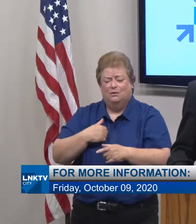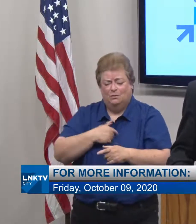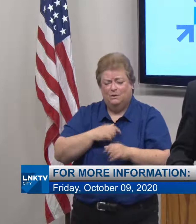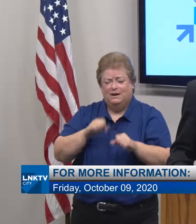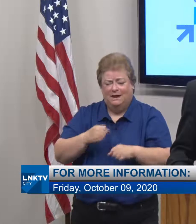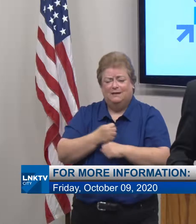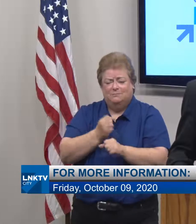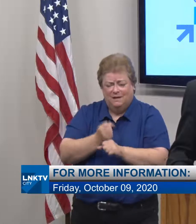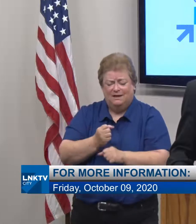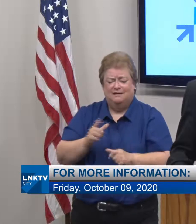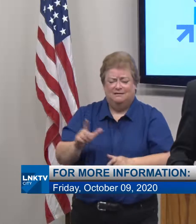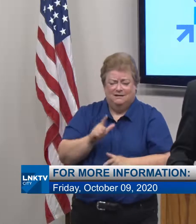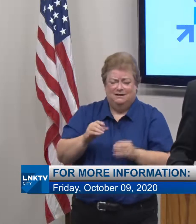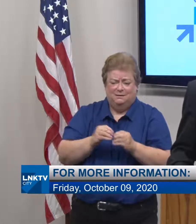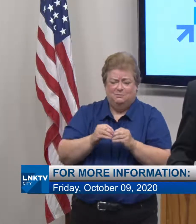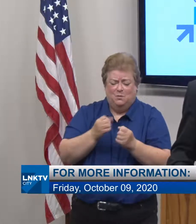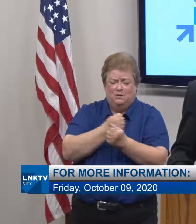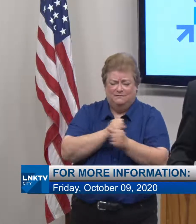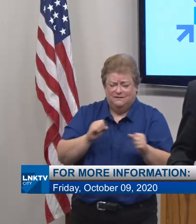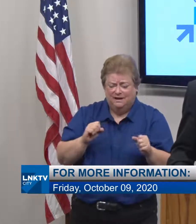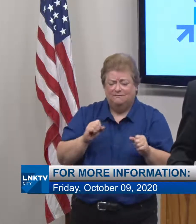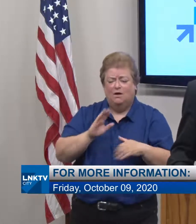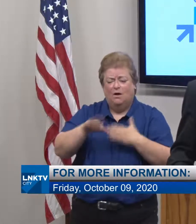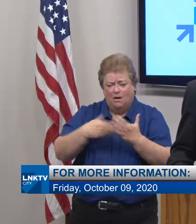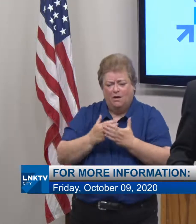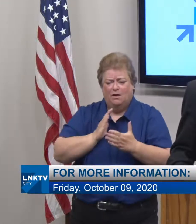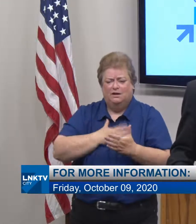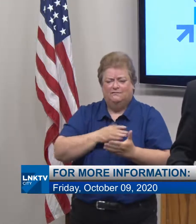safe, and we can get all of our students back in school.